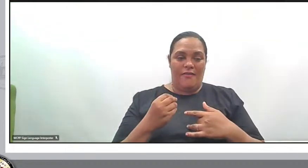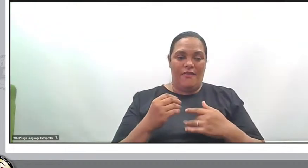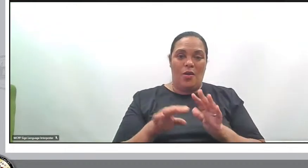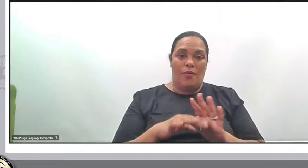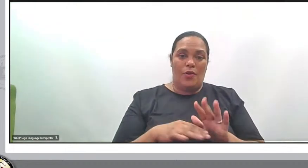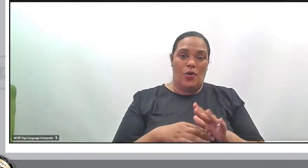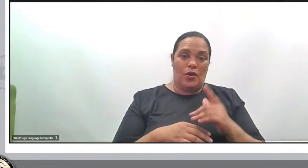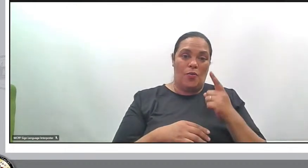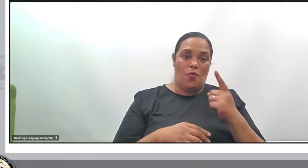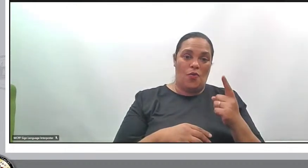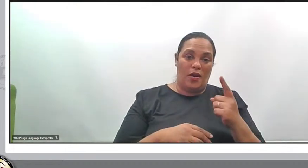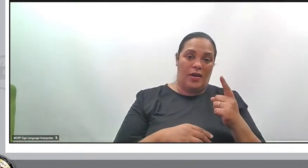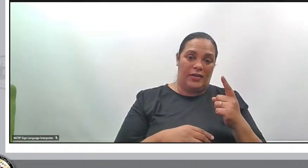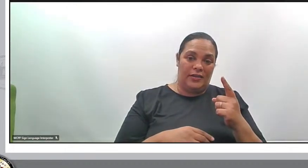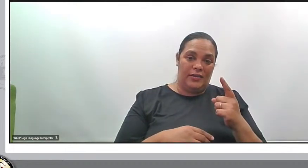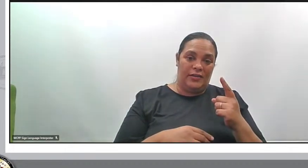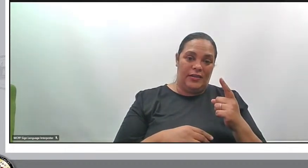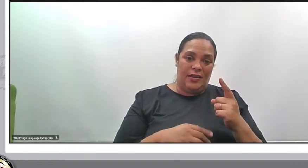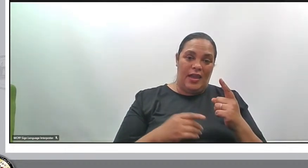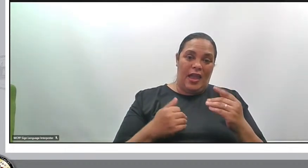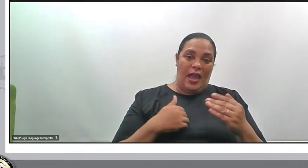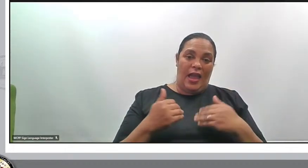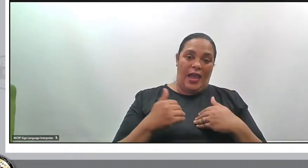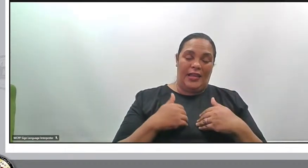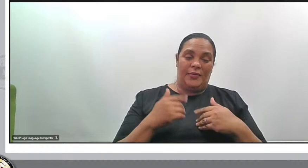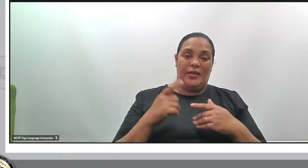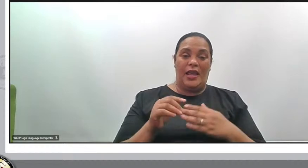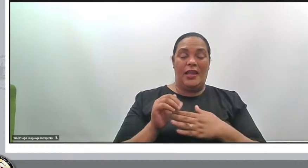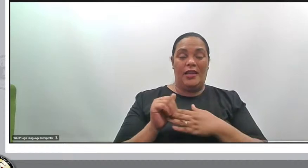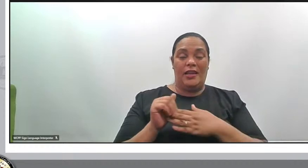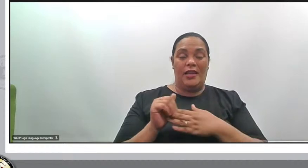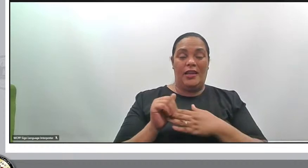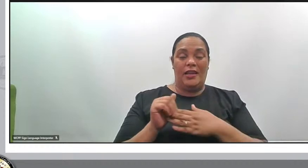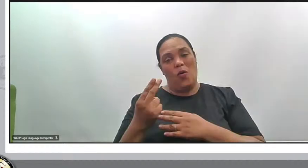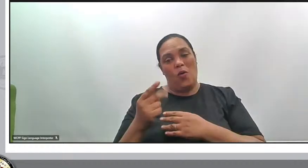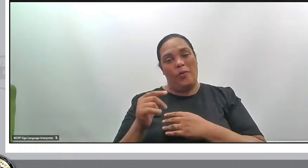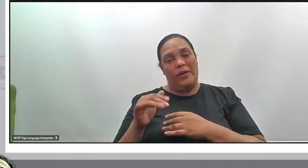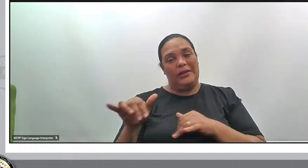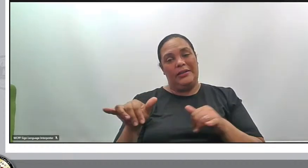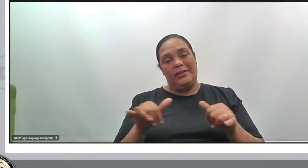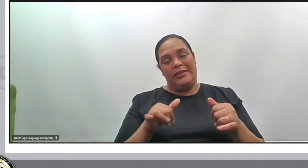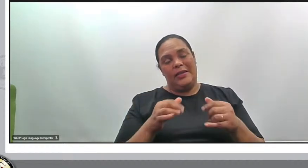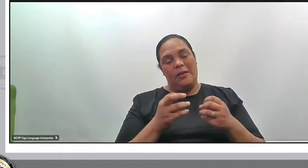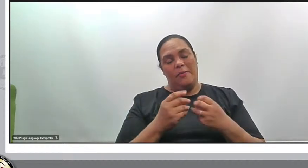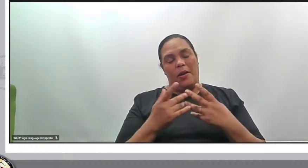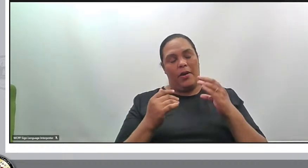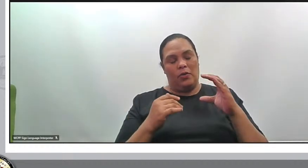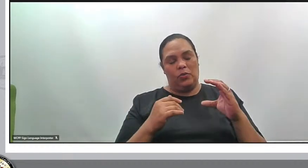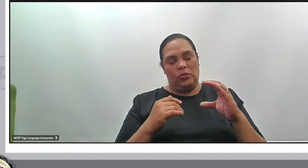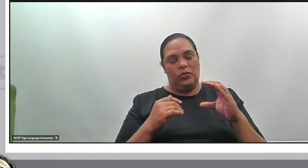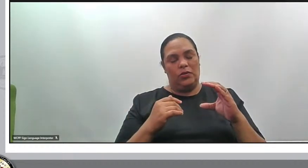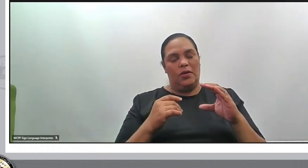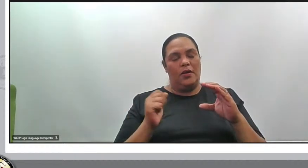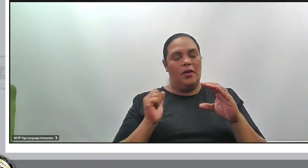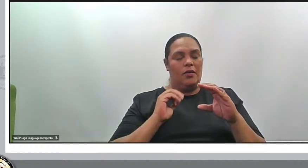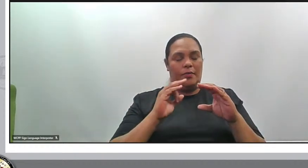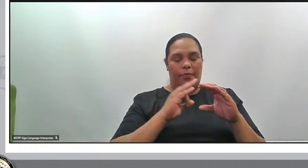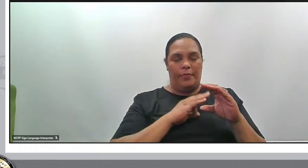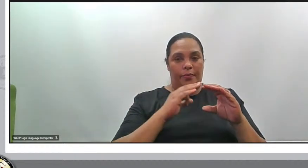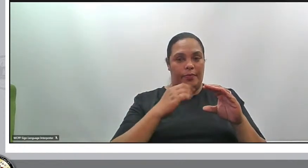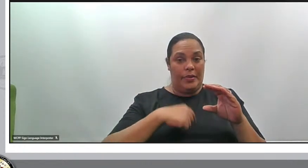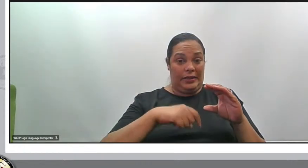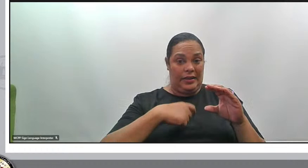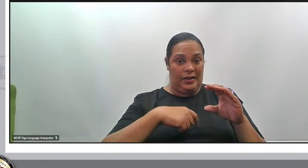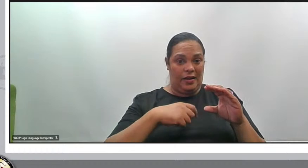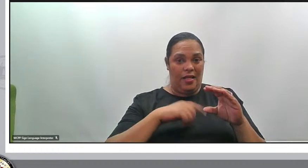one, which is administration and leadership, has almost the same amount of personnel that the